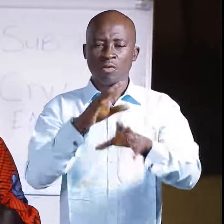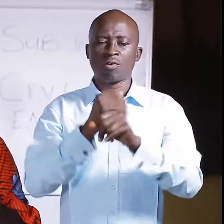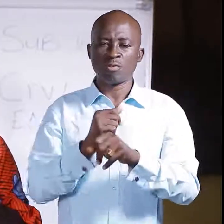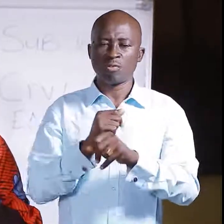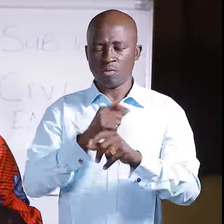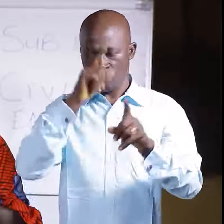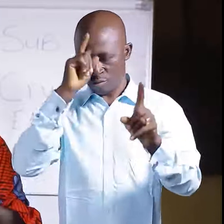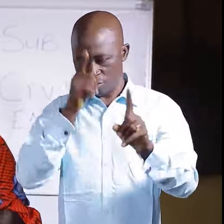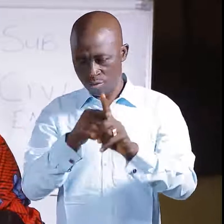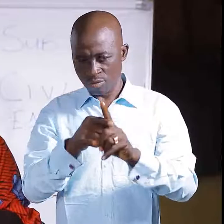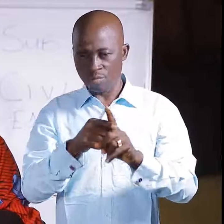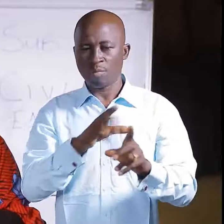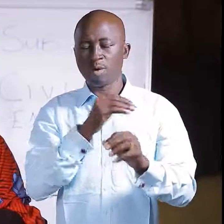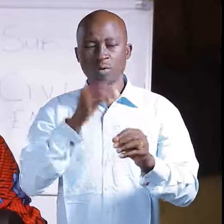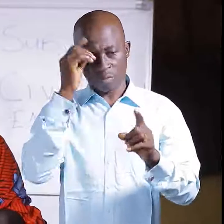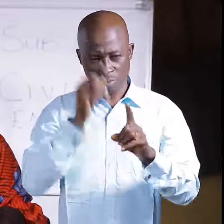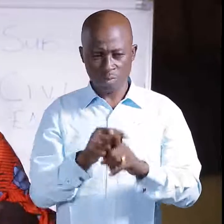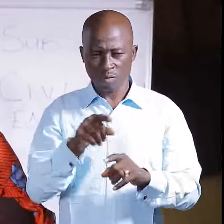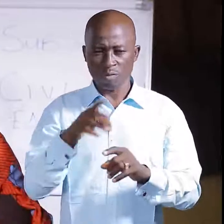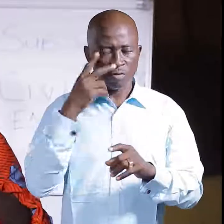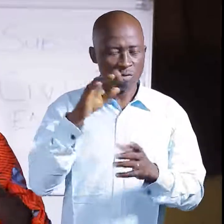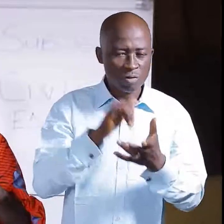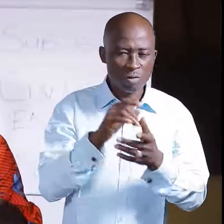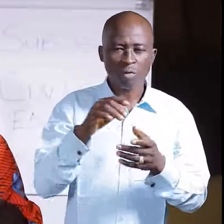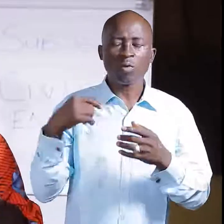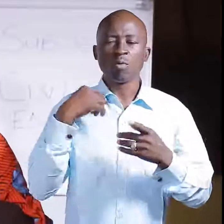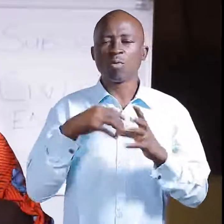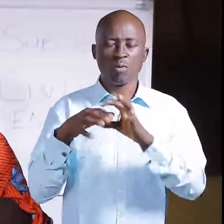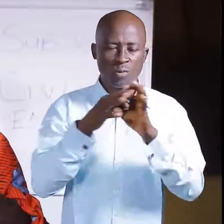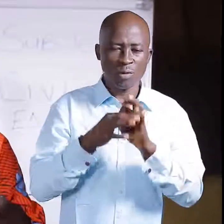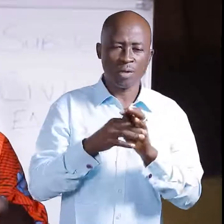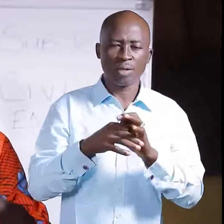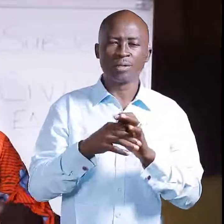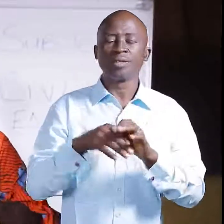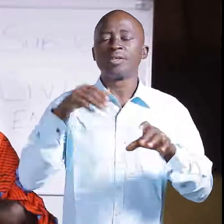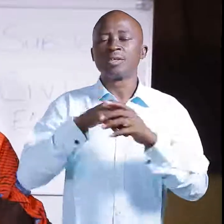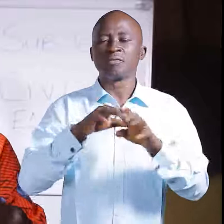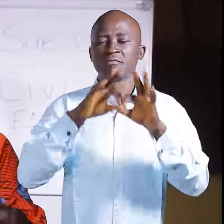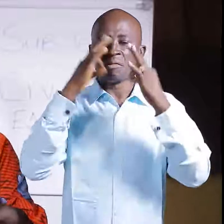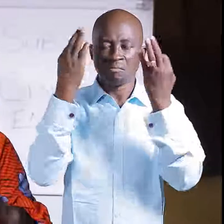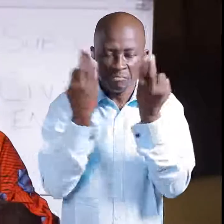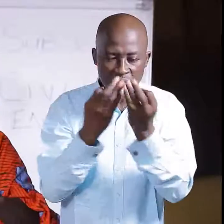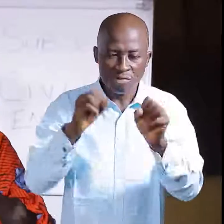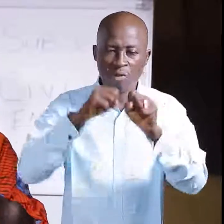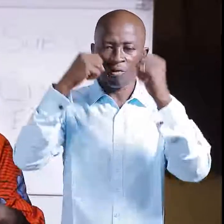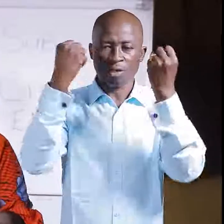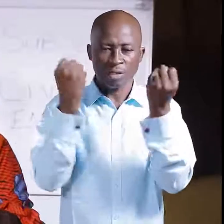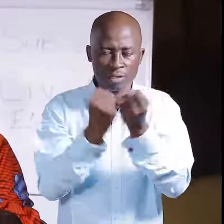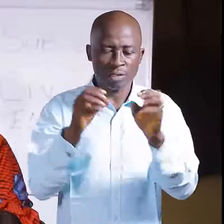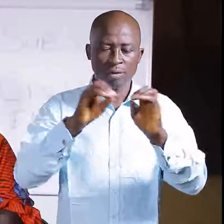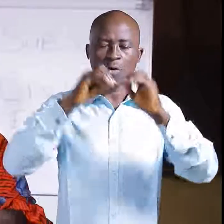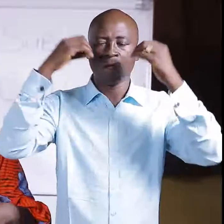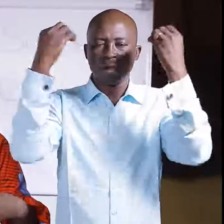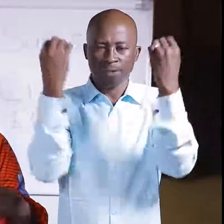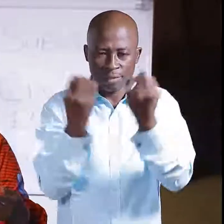our aims and objectives. You'll find out that there will be harmony in the family, in the society, in the